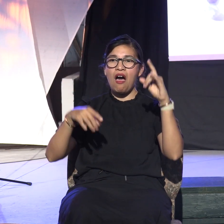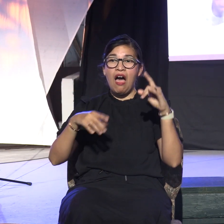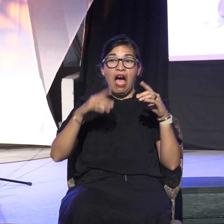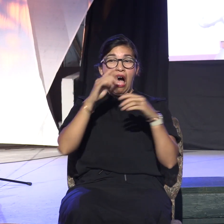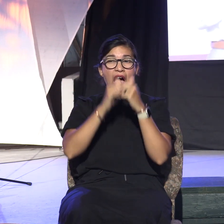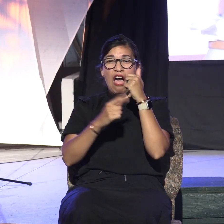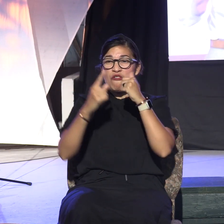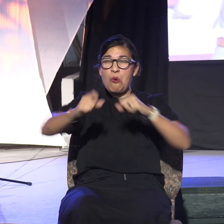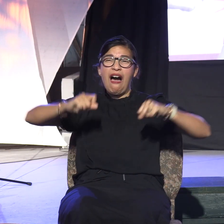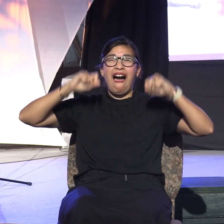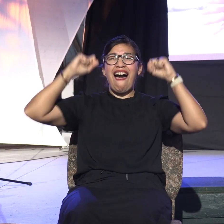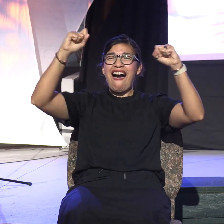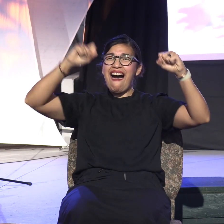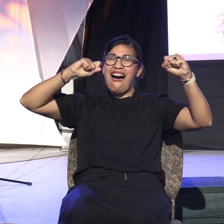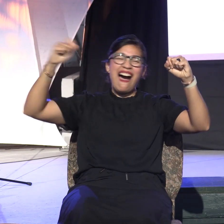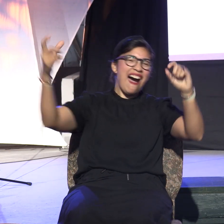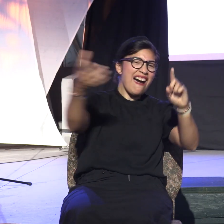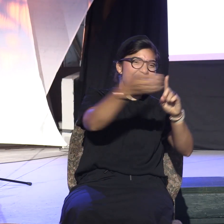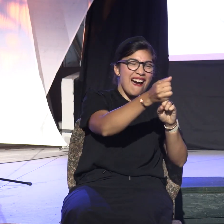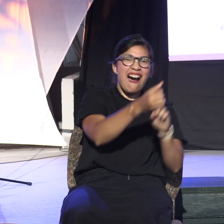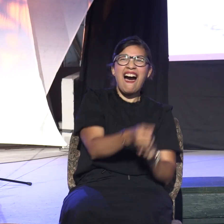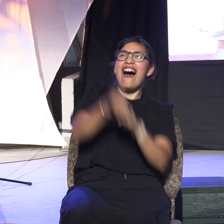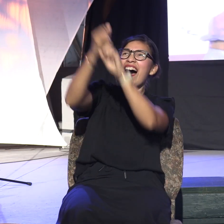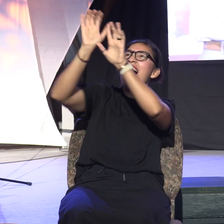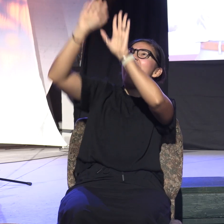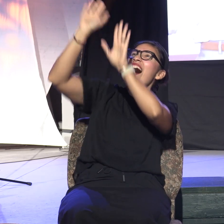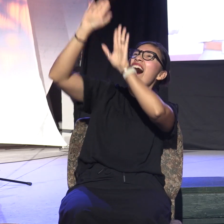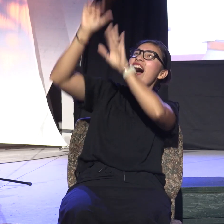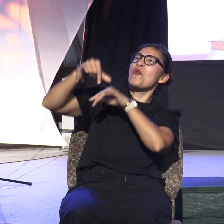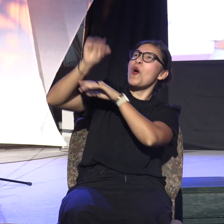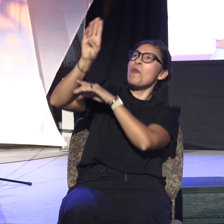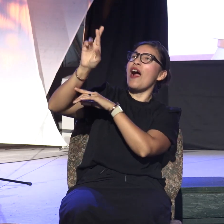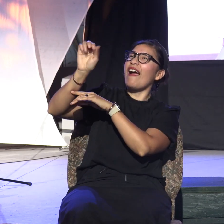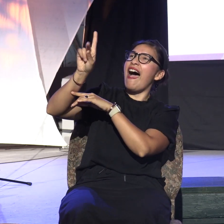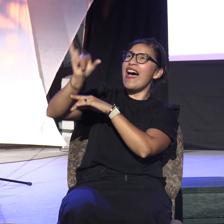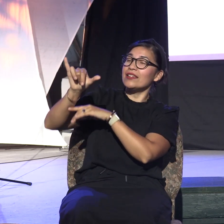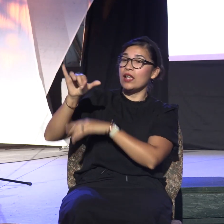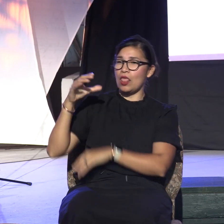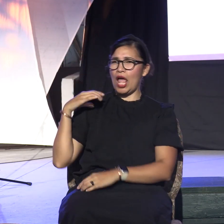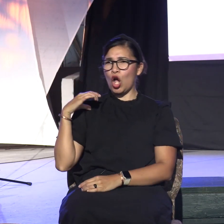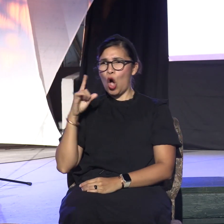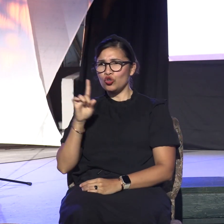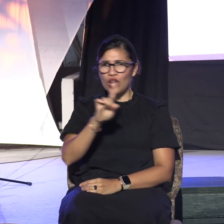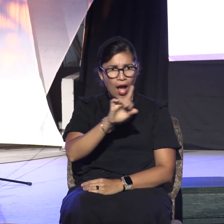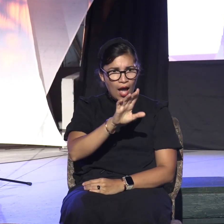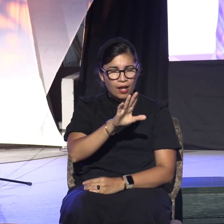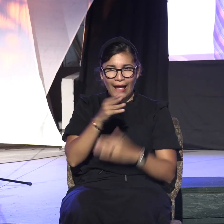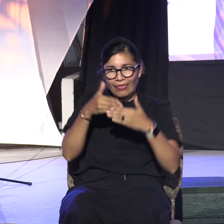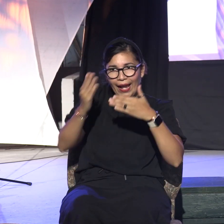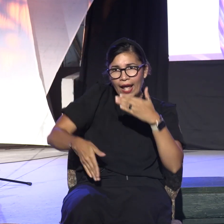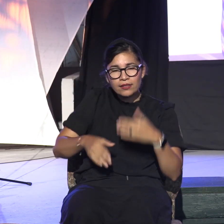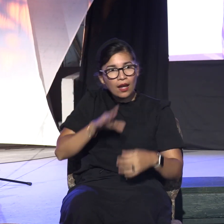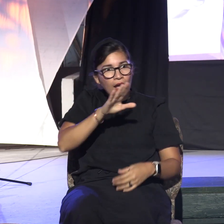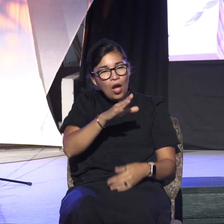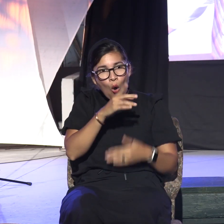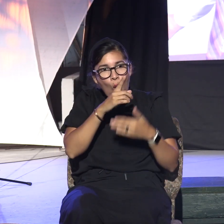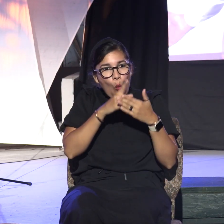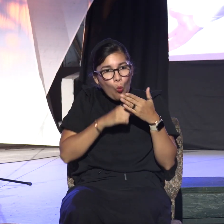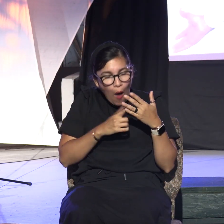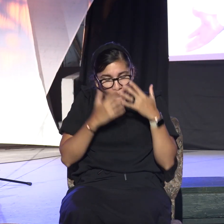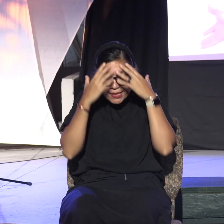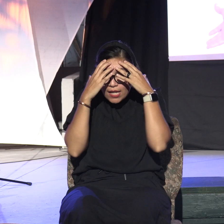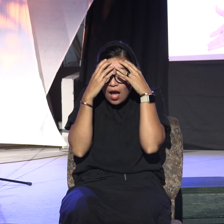earth possessed you to call play number 13? I mean, in retrospect, it was genius, but I would